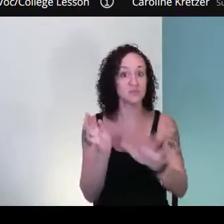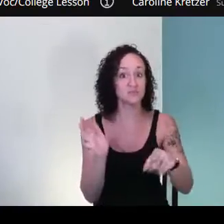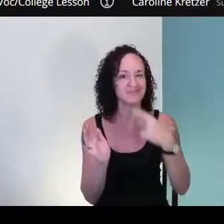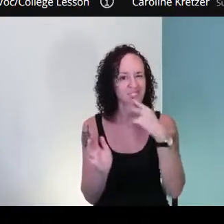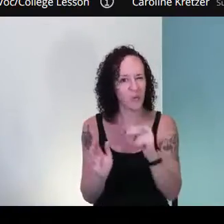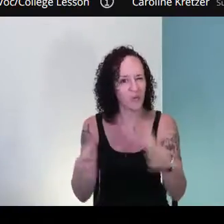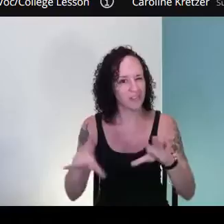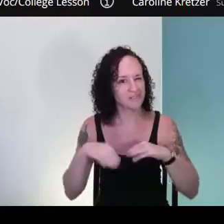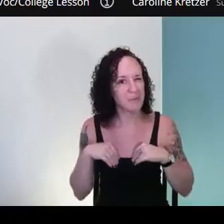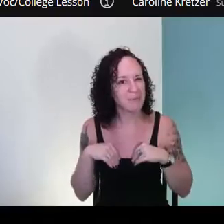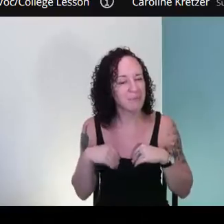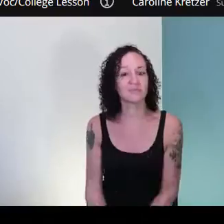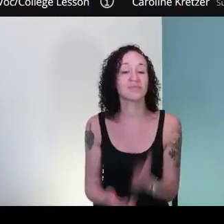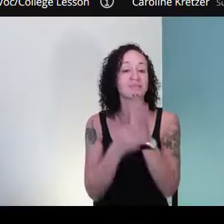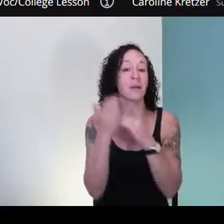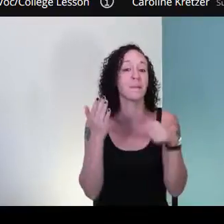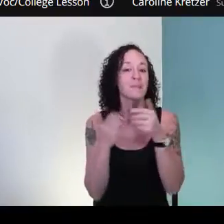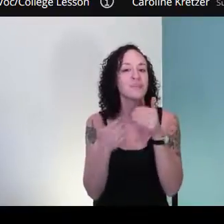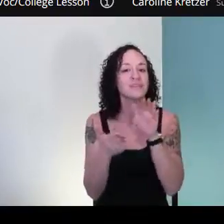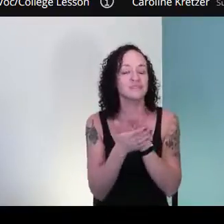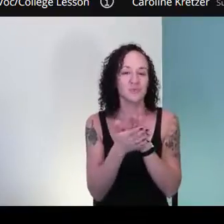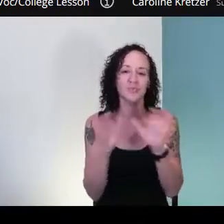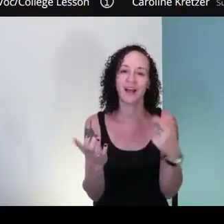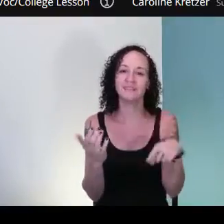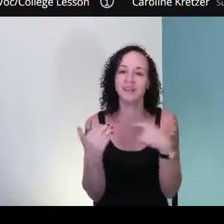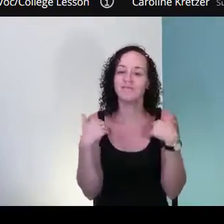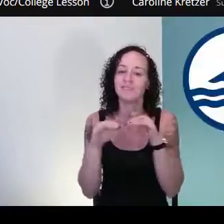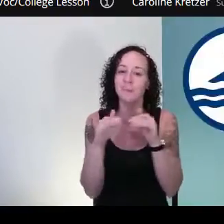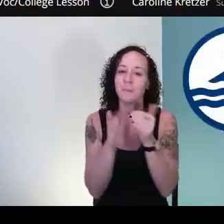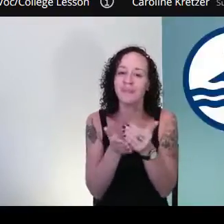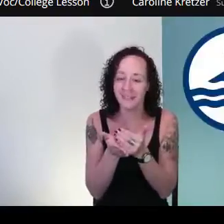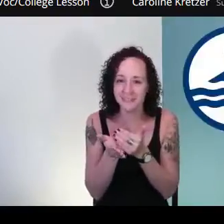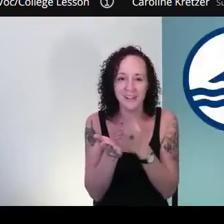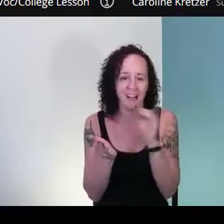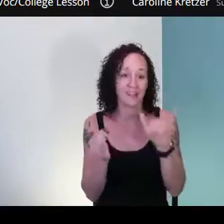that, and that no is the answer. At that point, you need to step in and